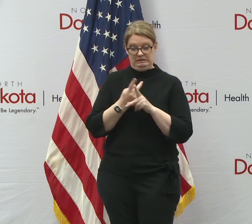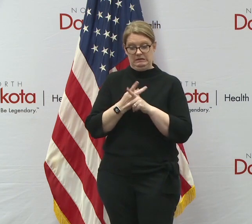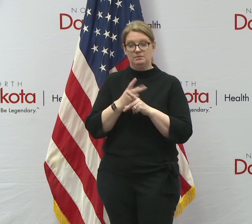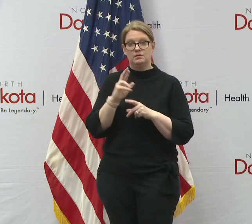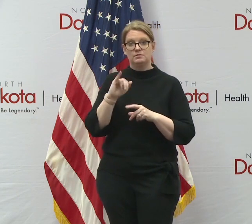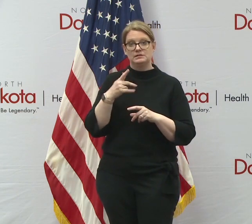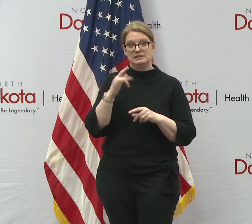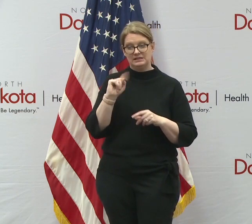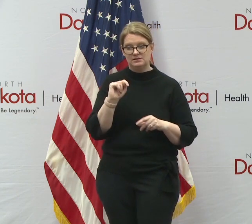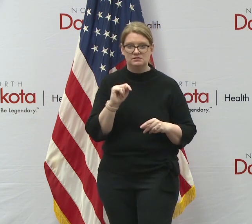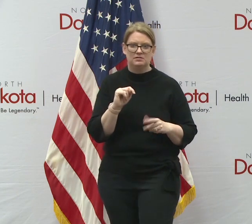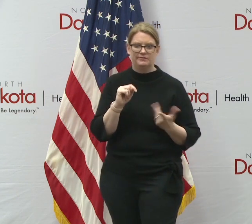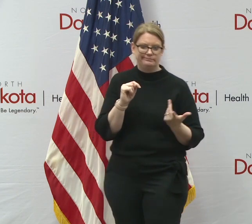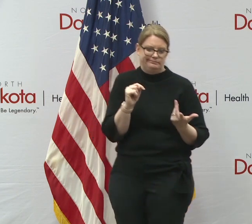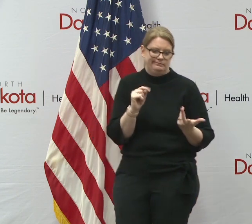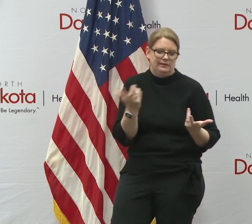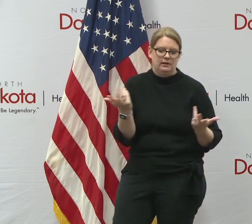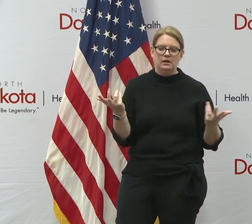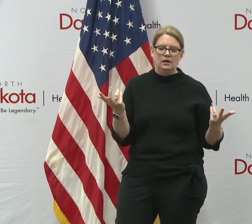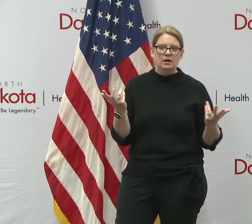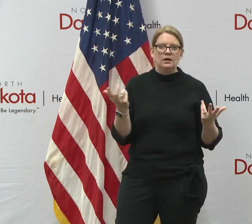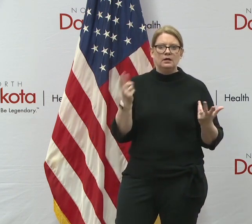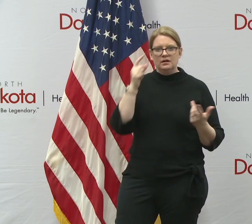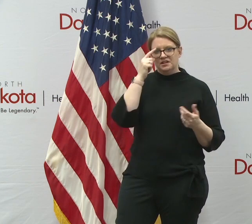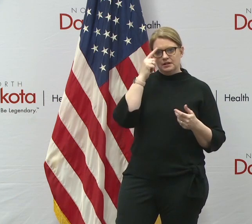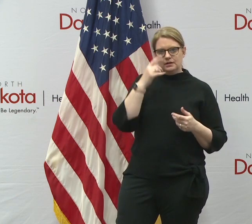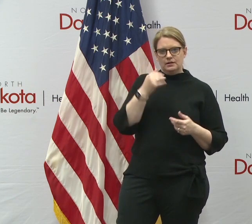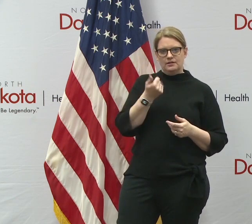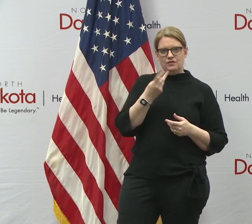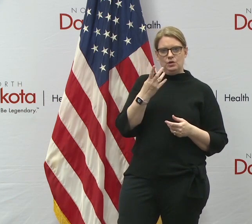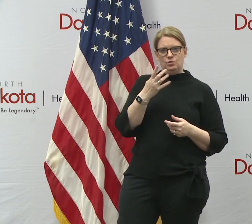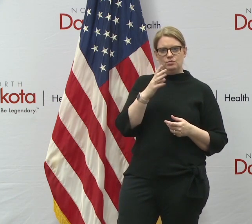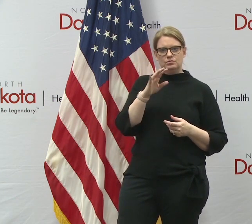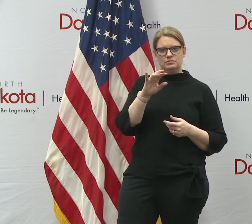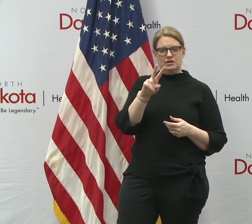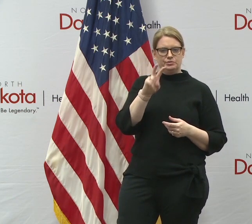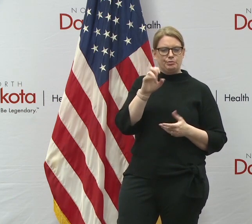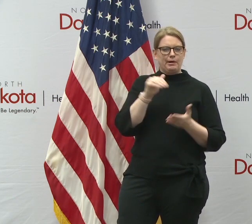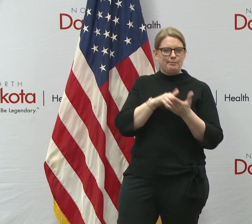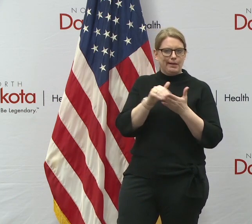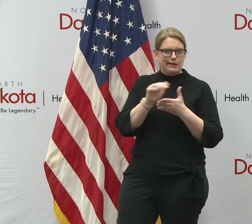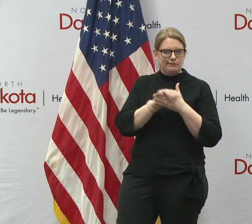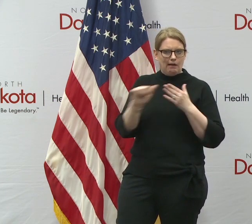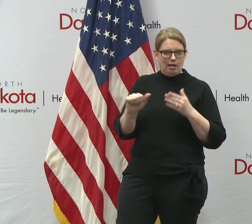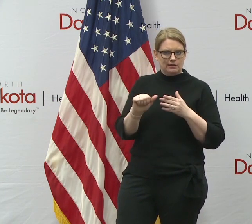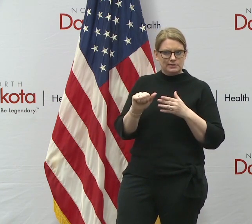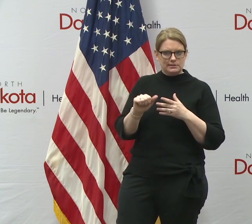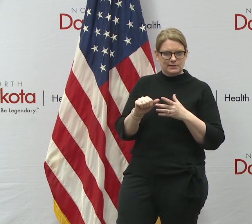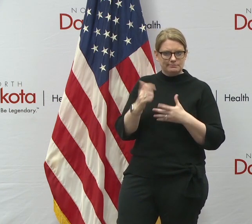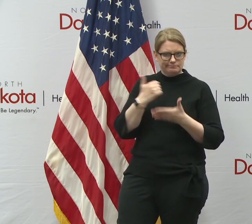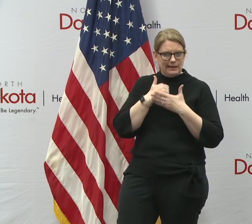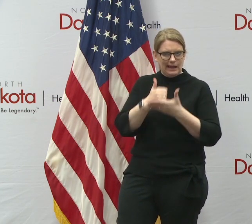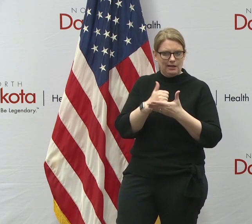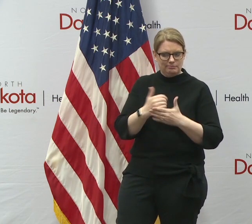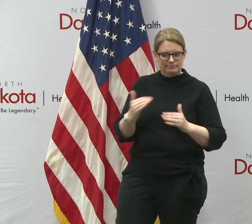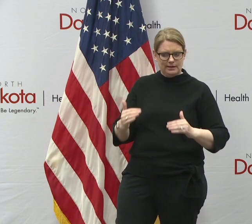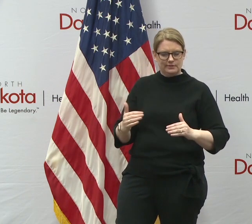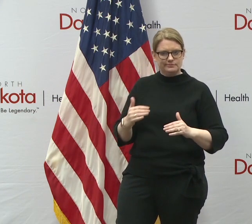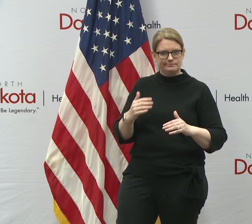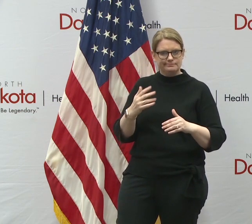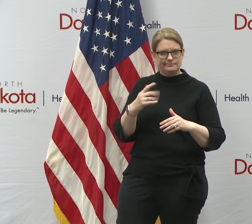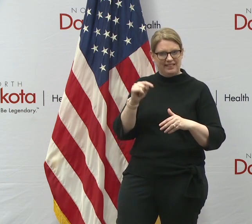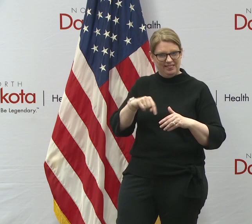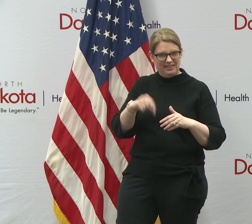spend, a couple $100 million fighting this thing, we don't get to use that